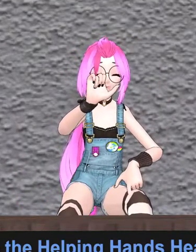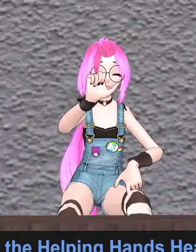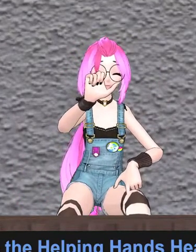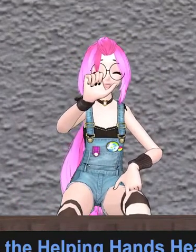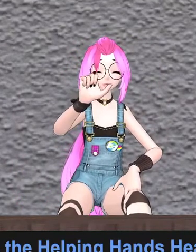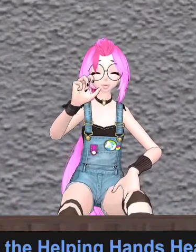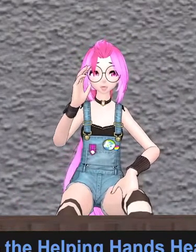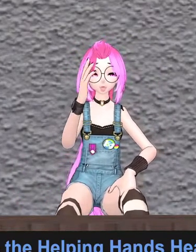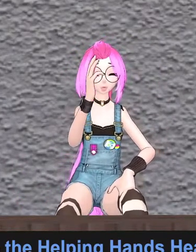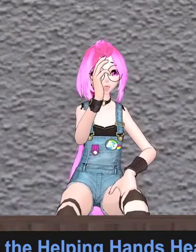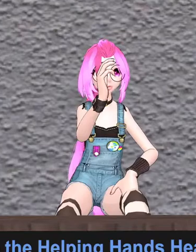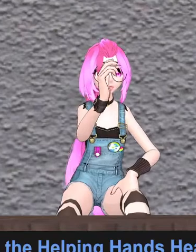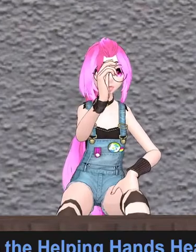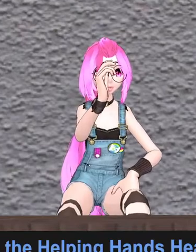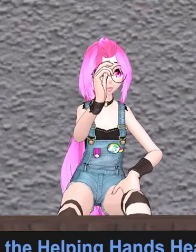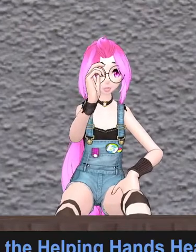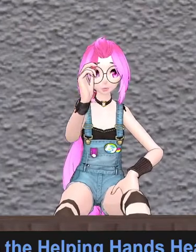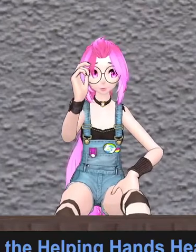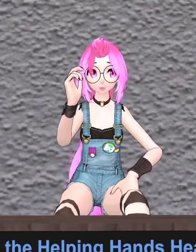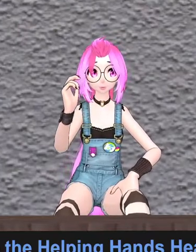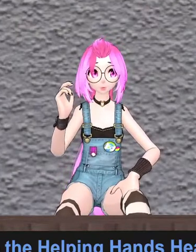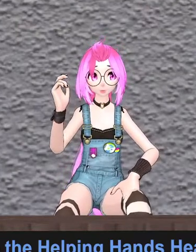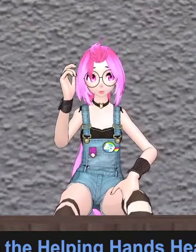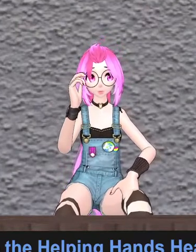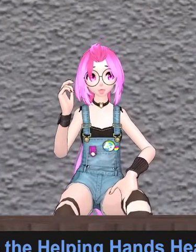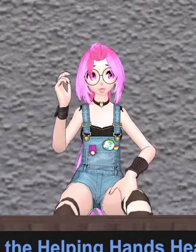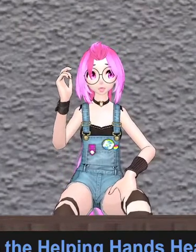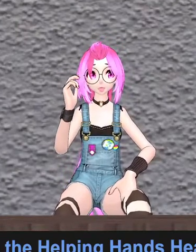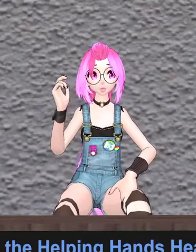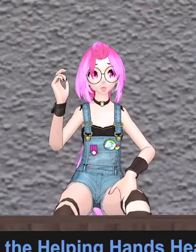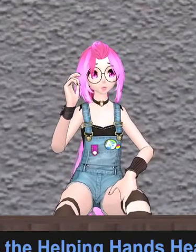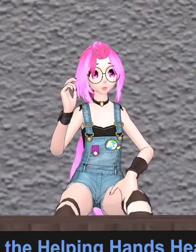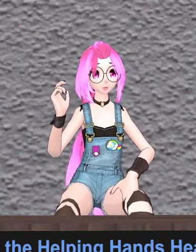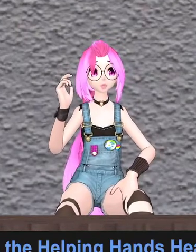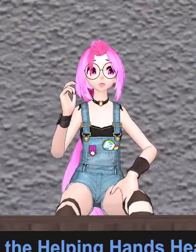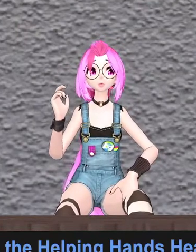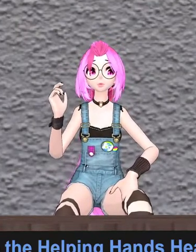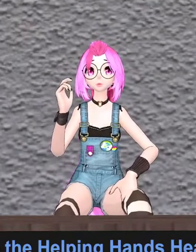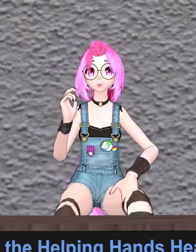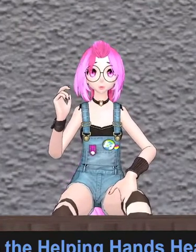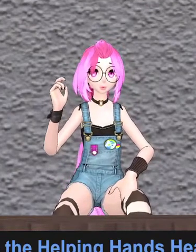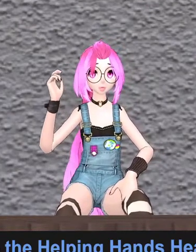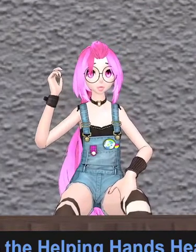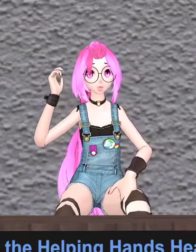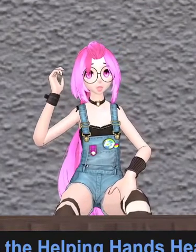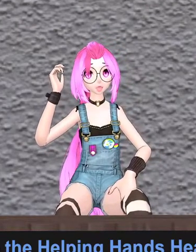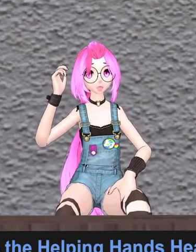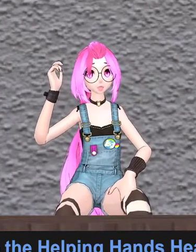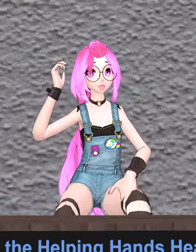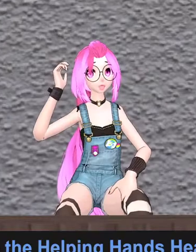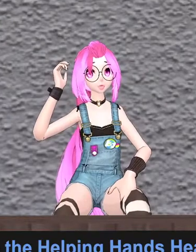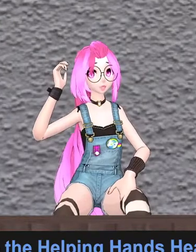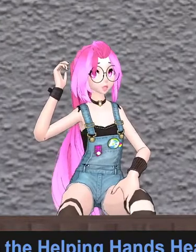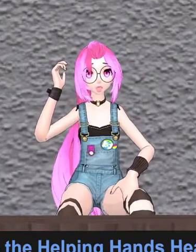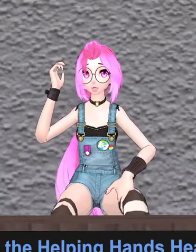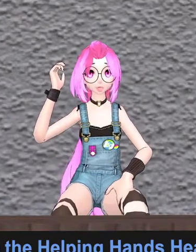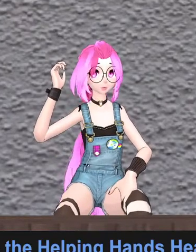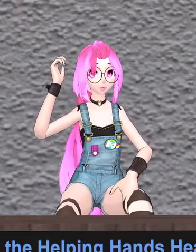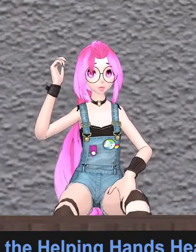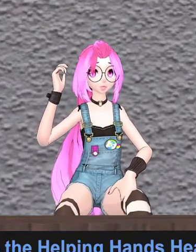Colombia. You're going to have a C hand and you're just going to go like this. Make sure you're not next to your forehead. This